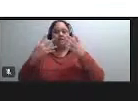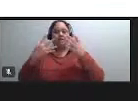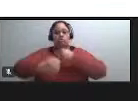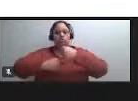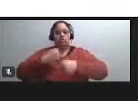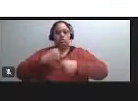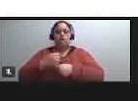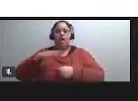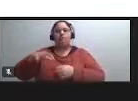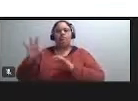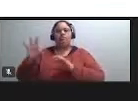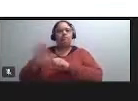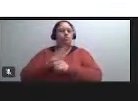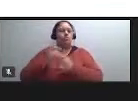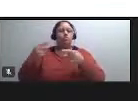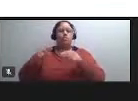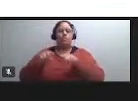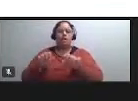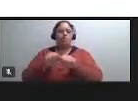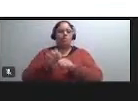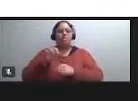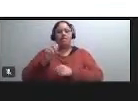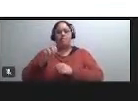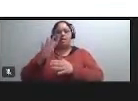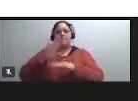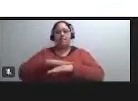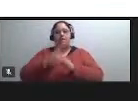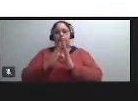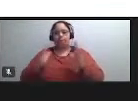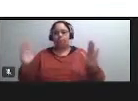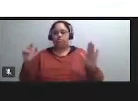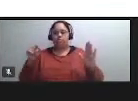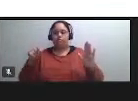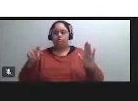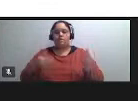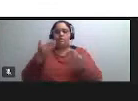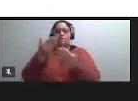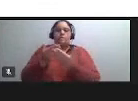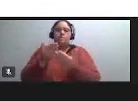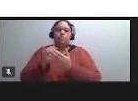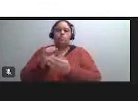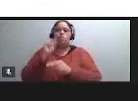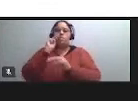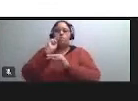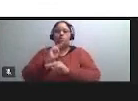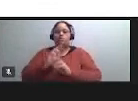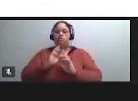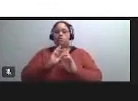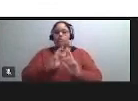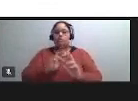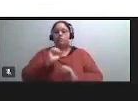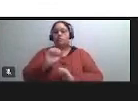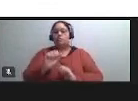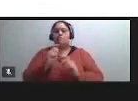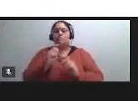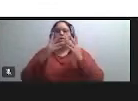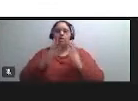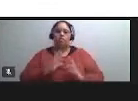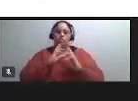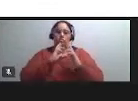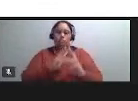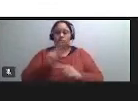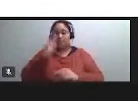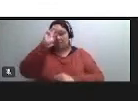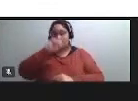was non-compliance with the FAMPLA timeframes for tabling of the in-year monitoring report, which is the financial report. The